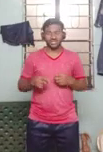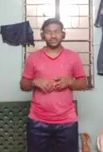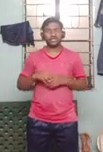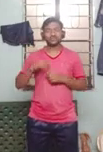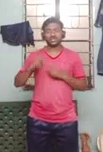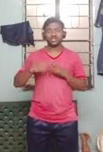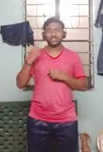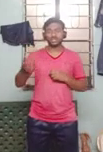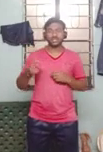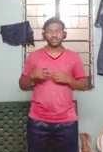name, after that again